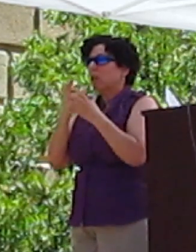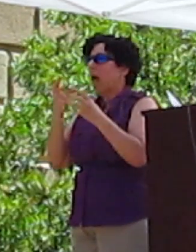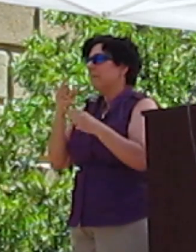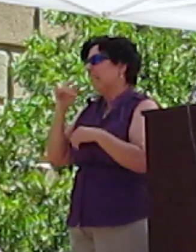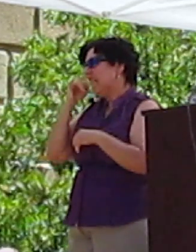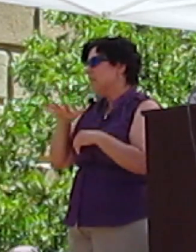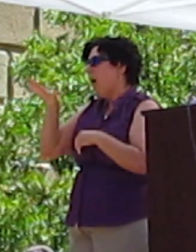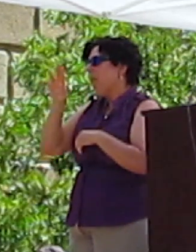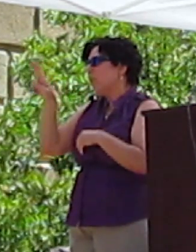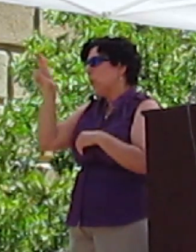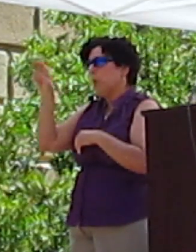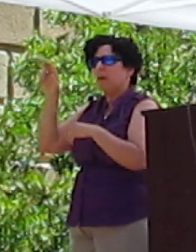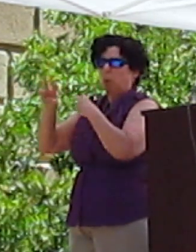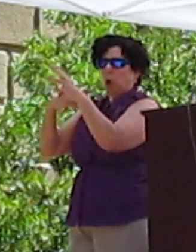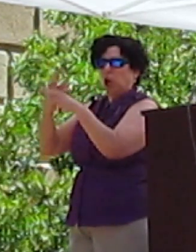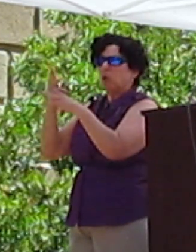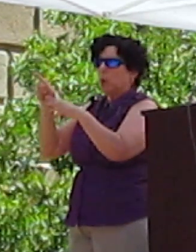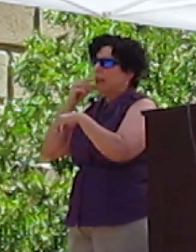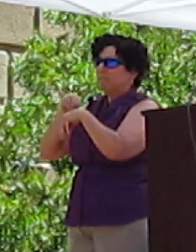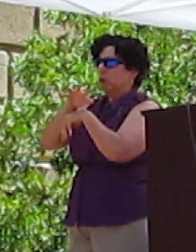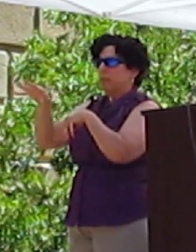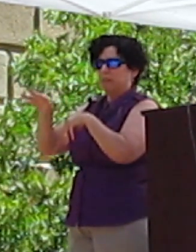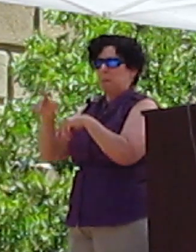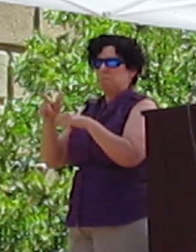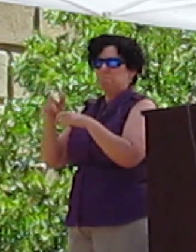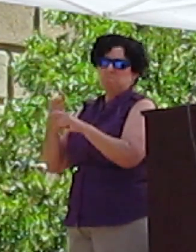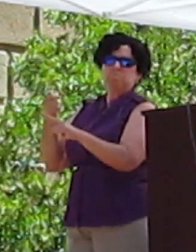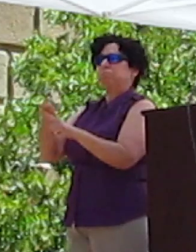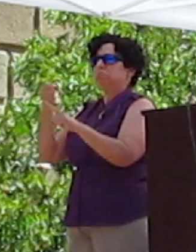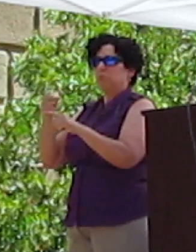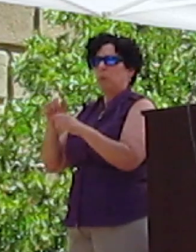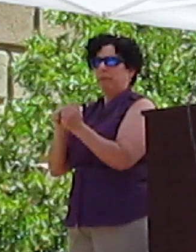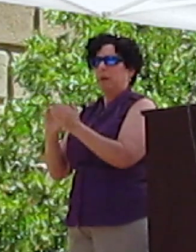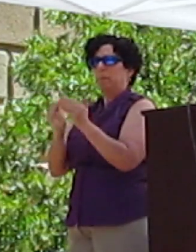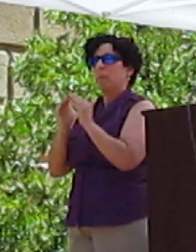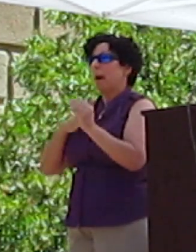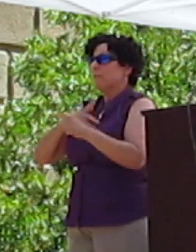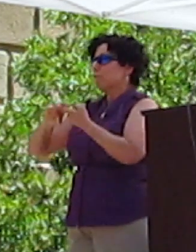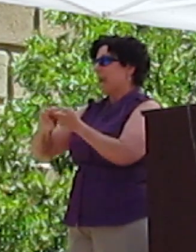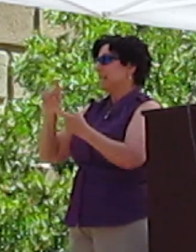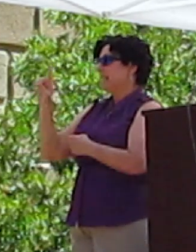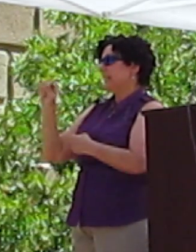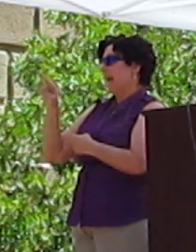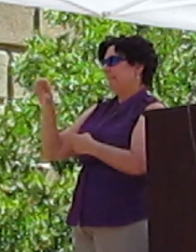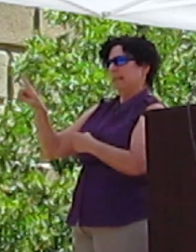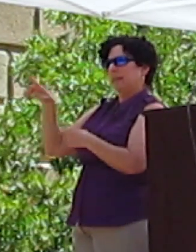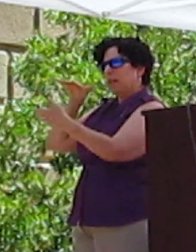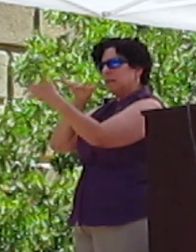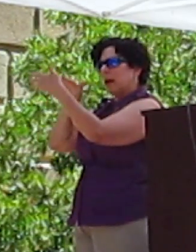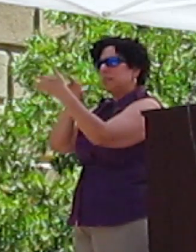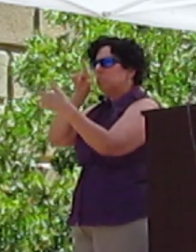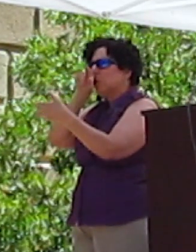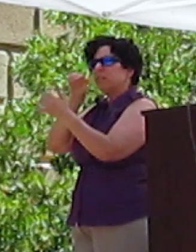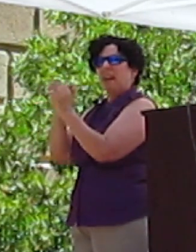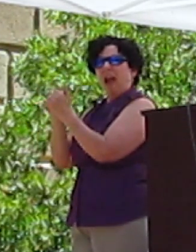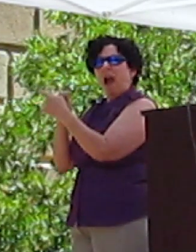world using science to make a big impact on their communities. For example, my friend David spends a lot of time learning about birds and how